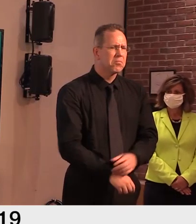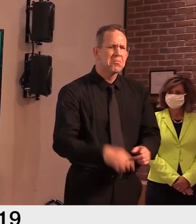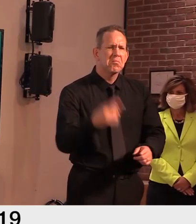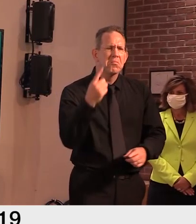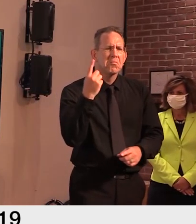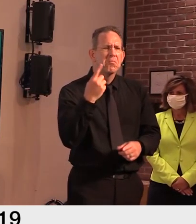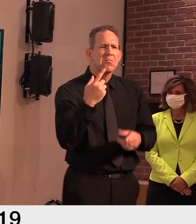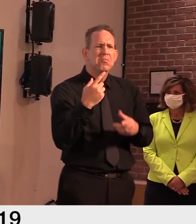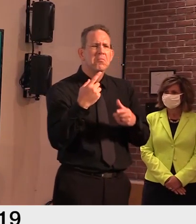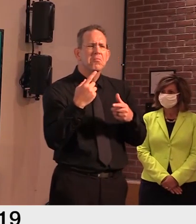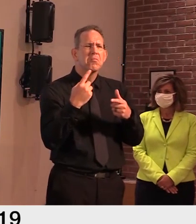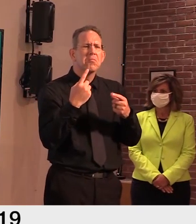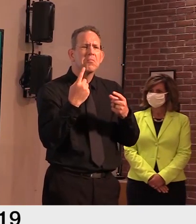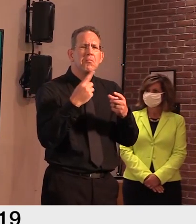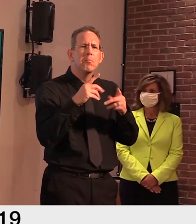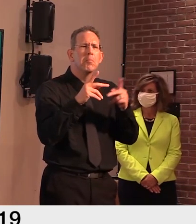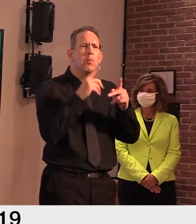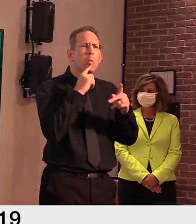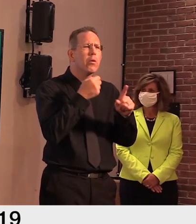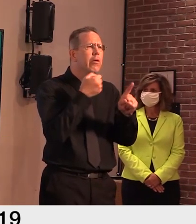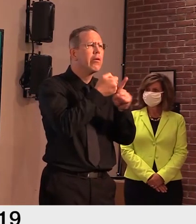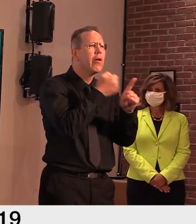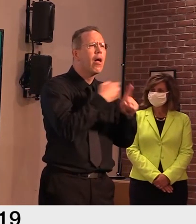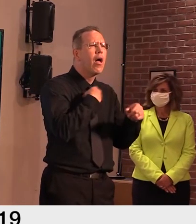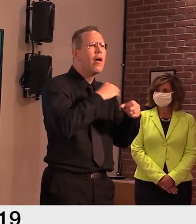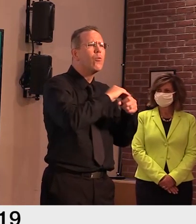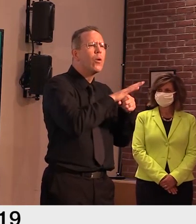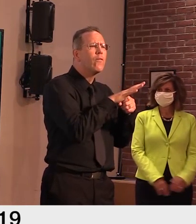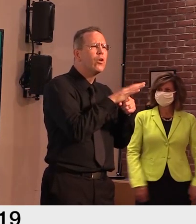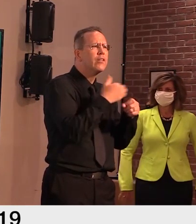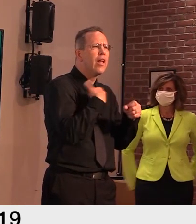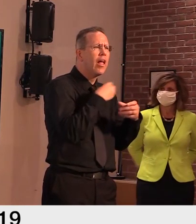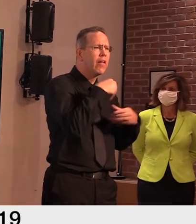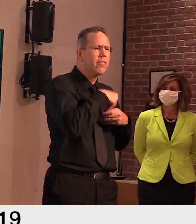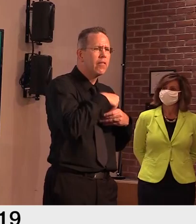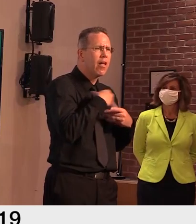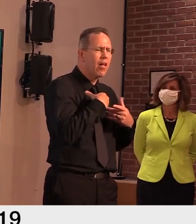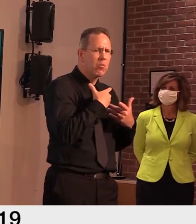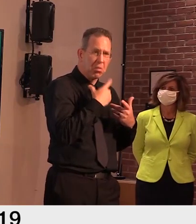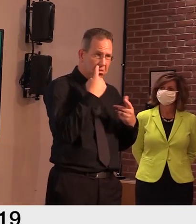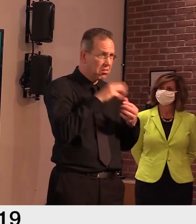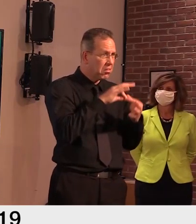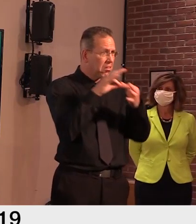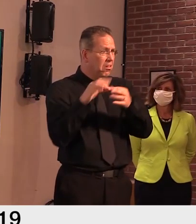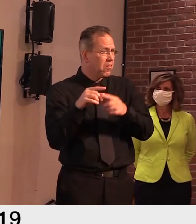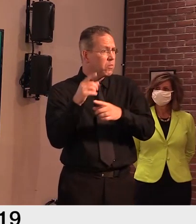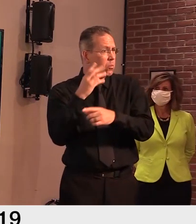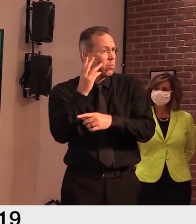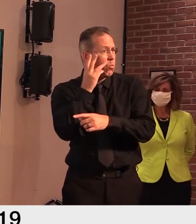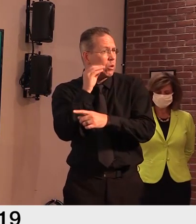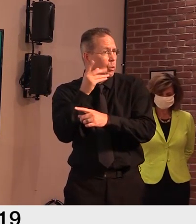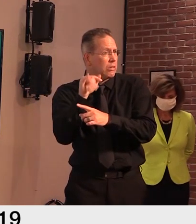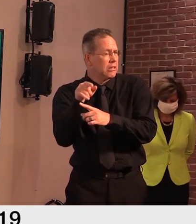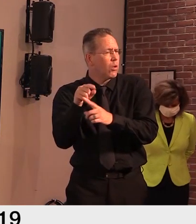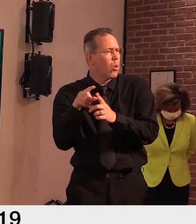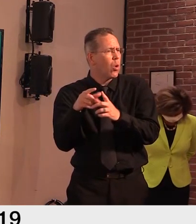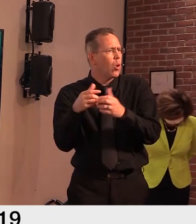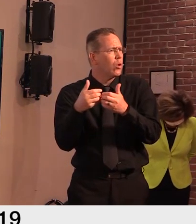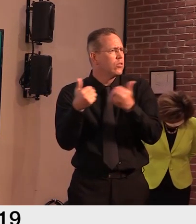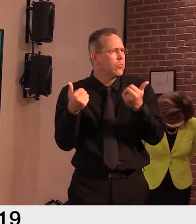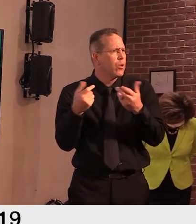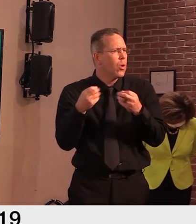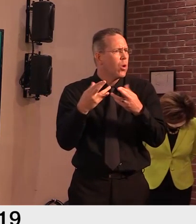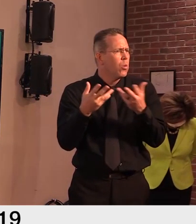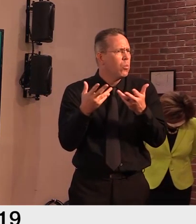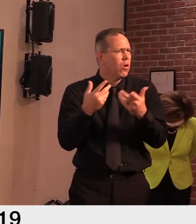Some known cases of COVID to link them to an UC outbreak. Is this outbreak then still, to your knowledge, contained to the same social group that